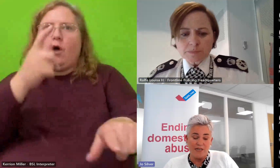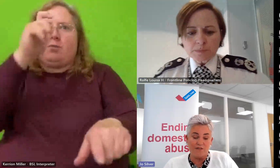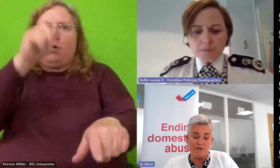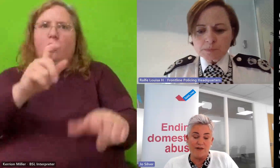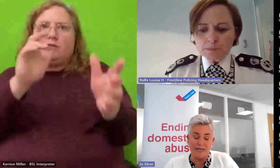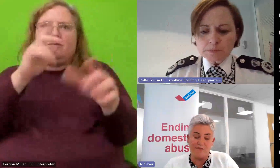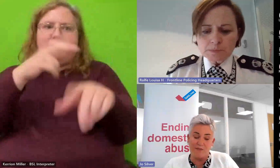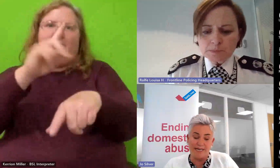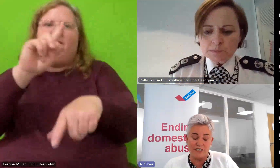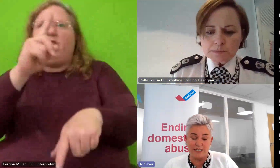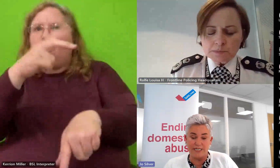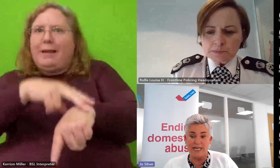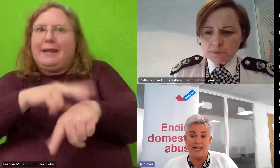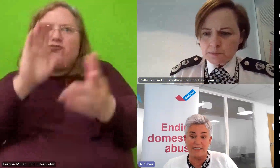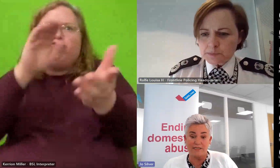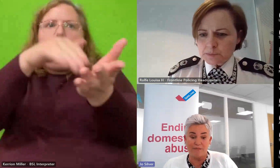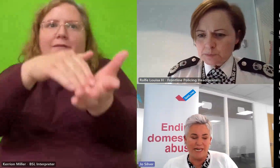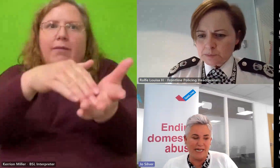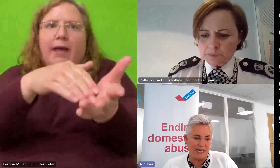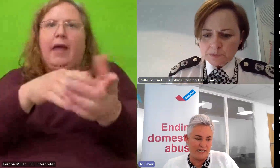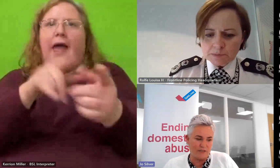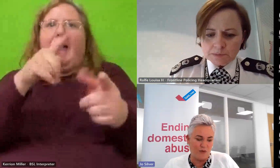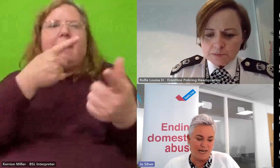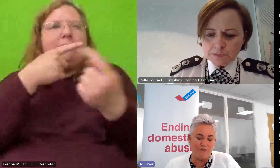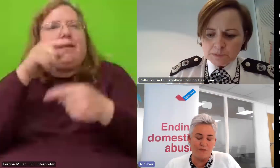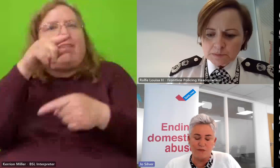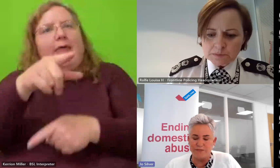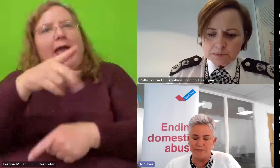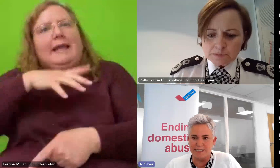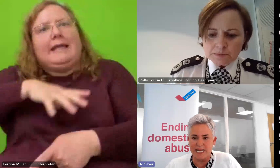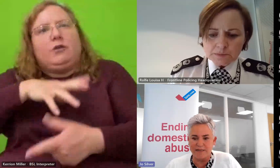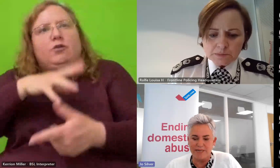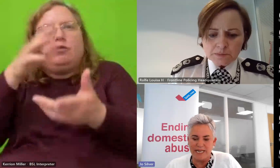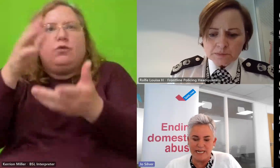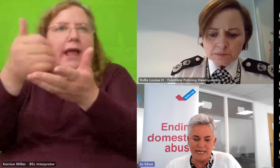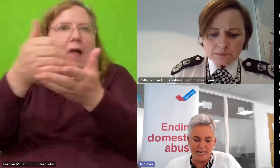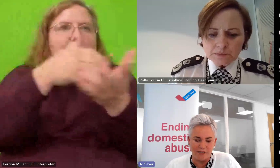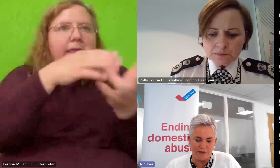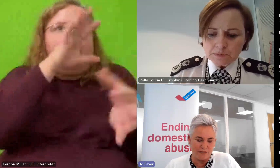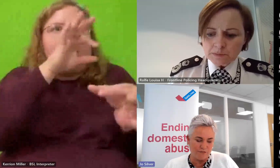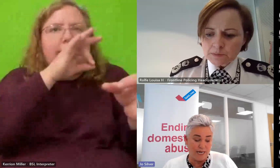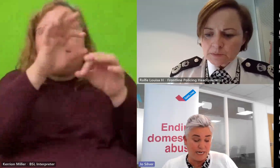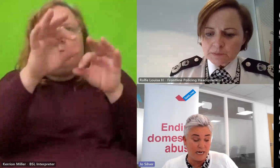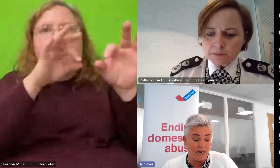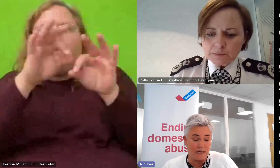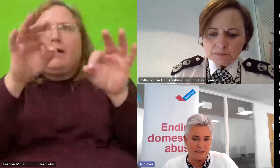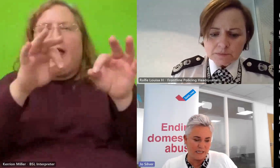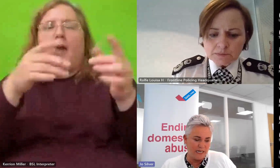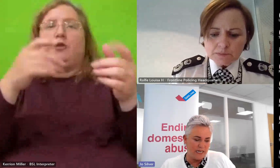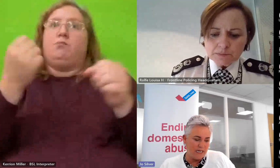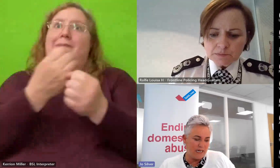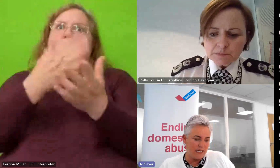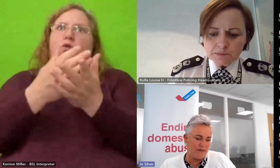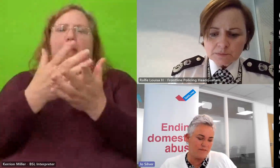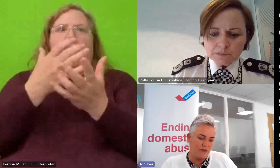gather the right information and be as well informed as can be in those really